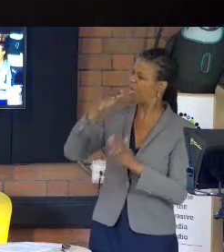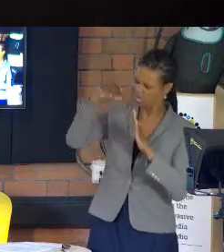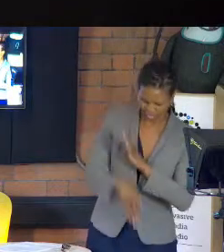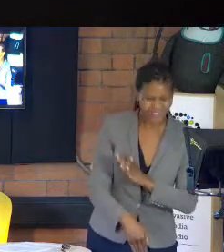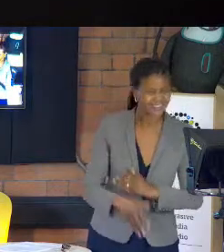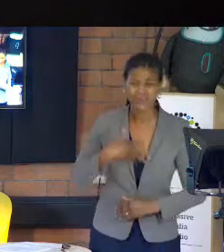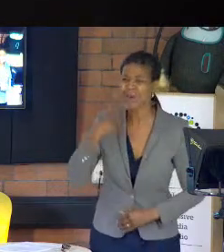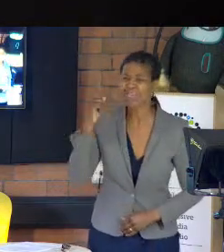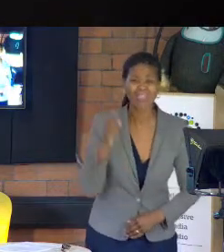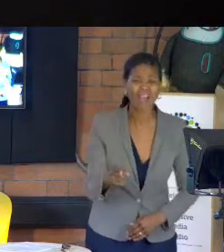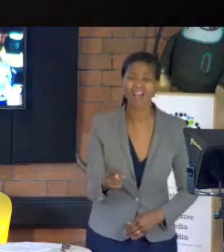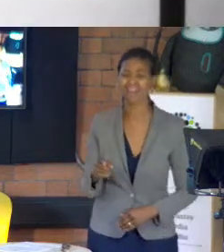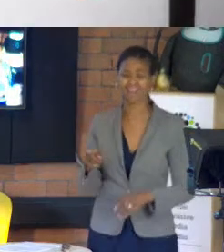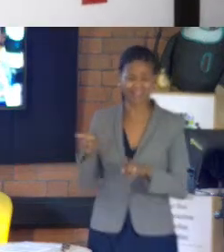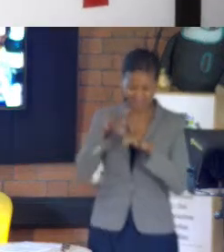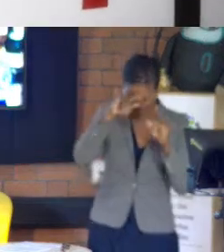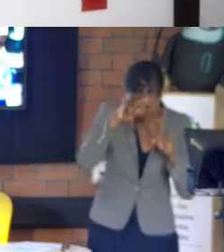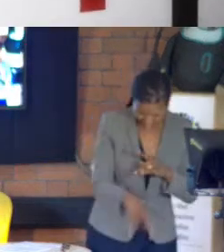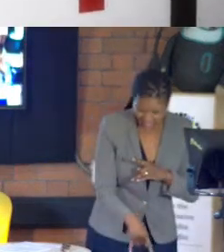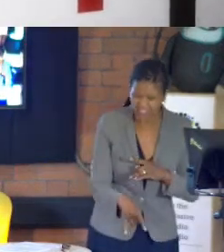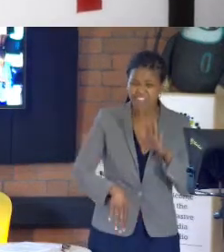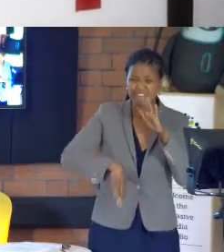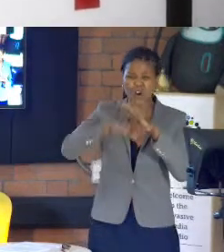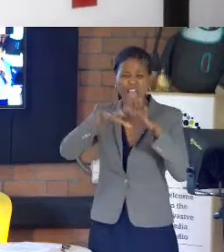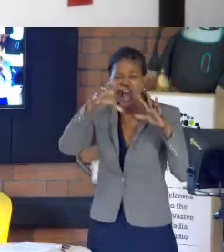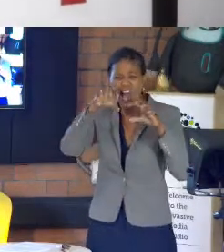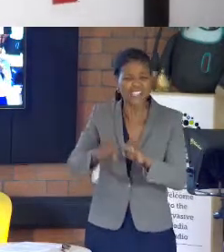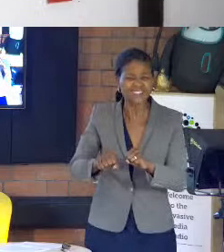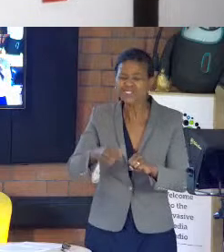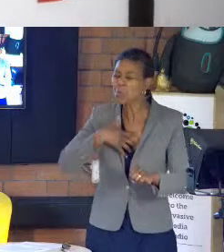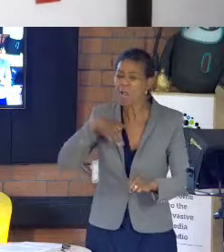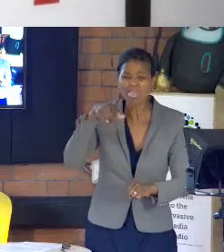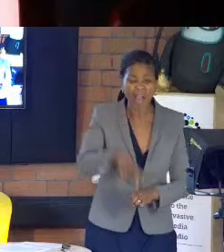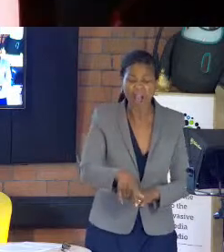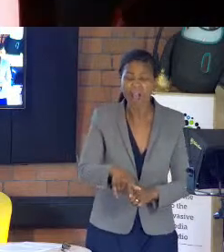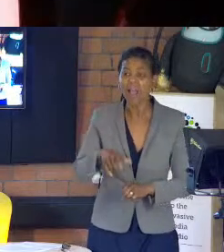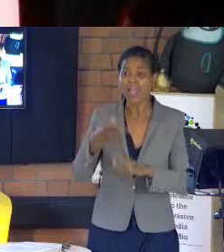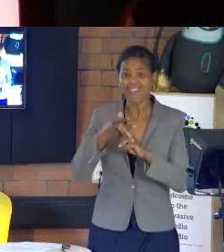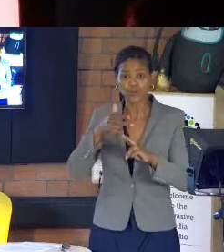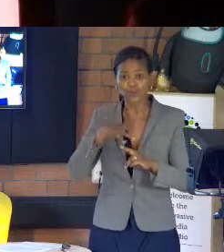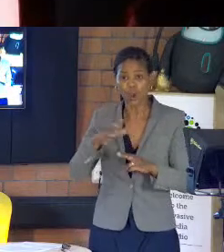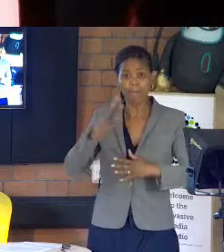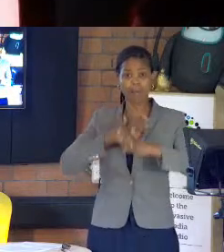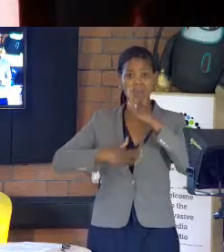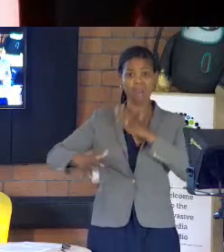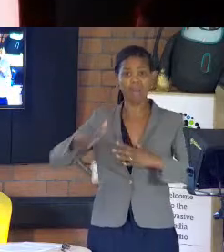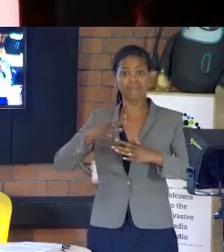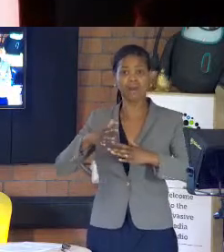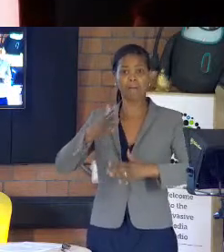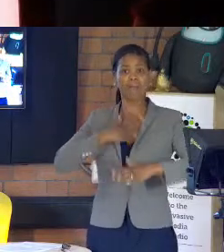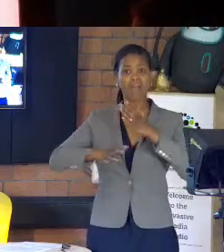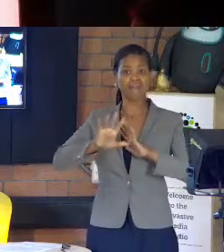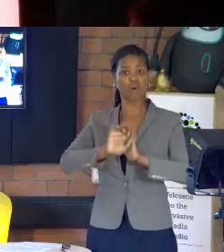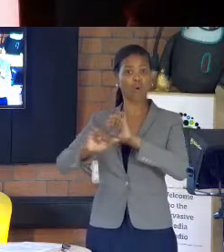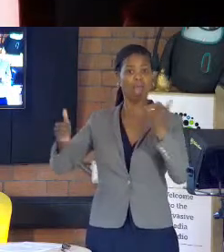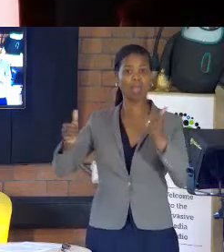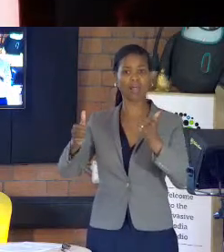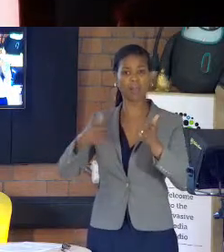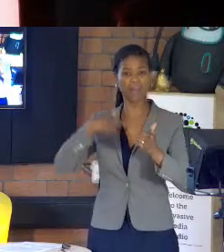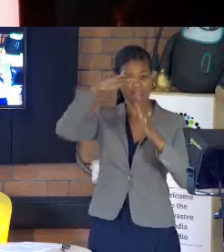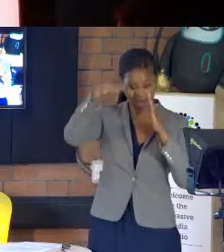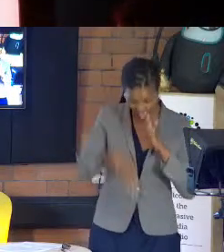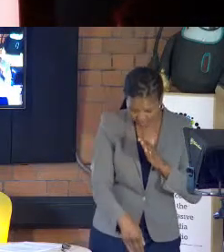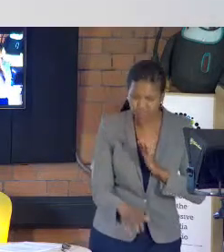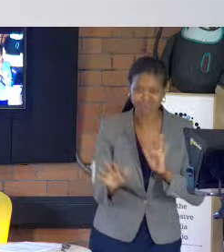hell filled with hate. If we don't conform to the norm and behave well, hell no. Who knows what the future